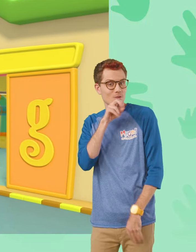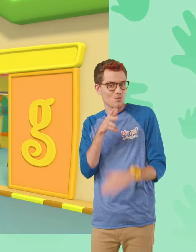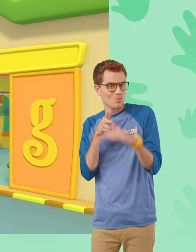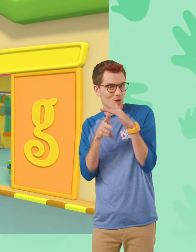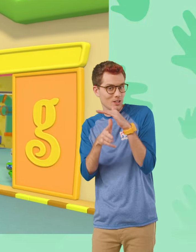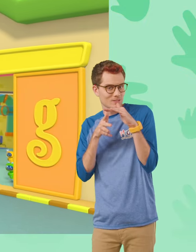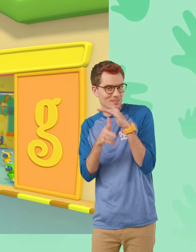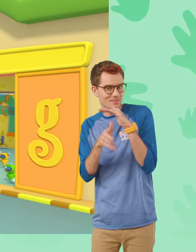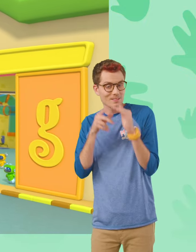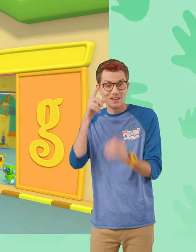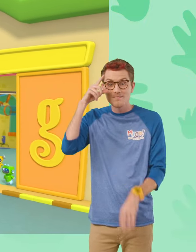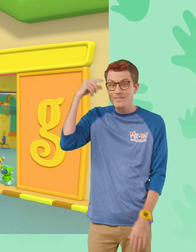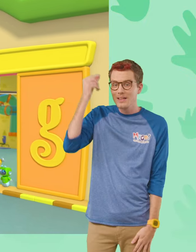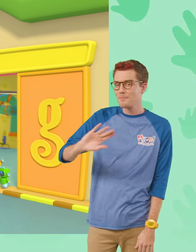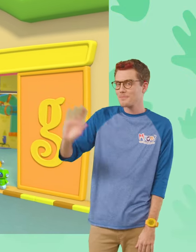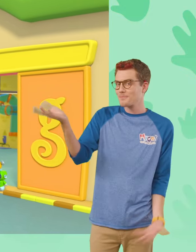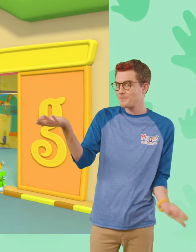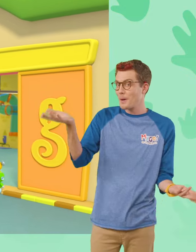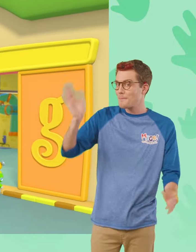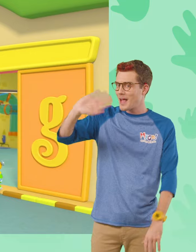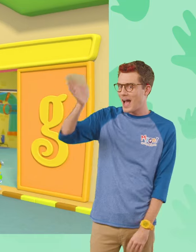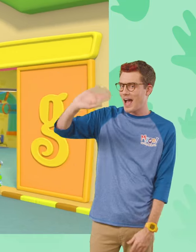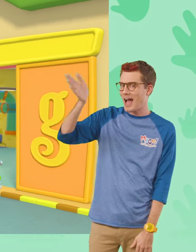Thanks for visiting us at Gecko's Garage, Fiona.